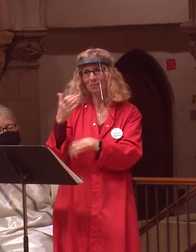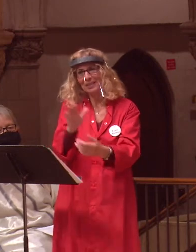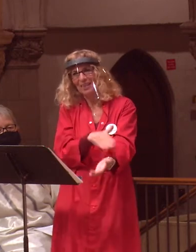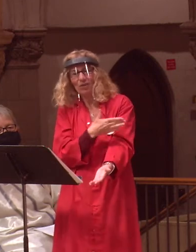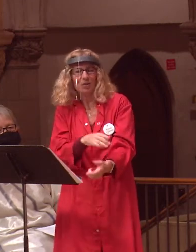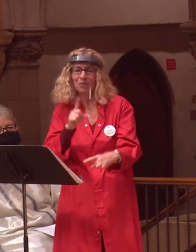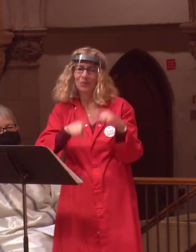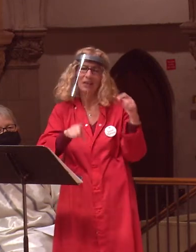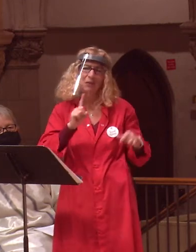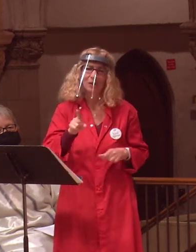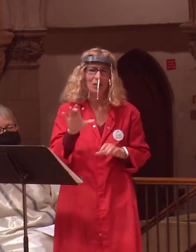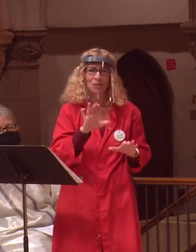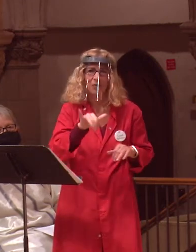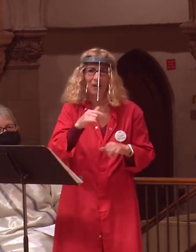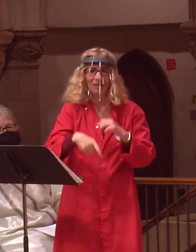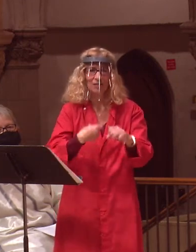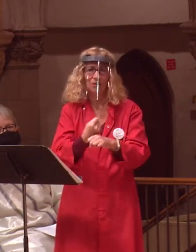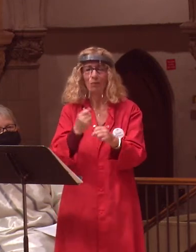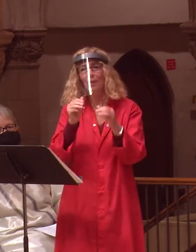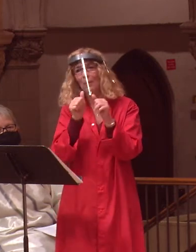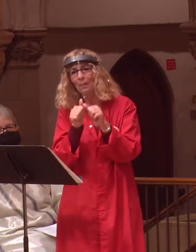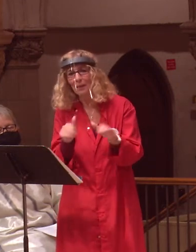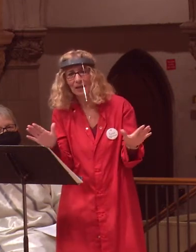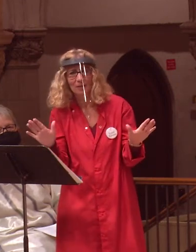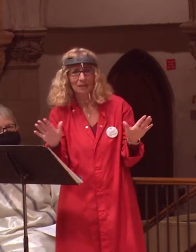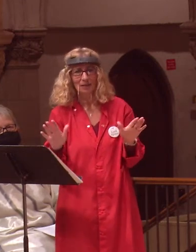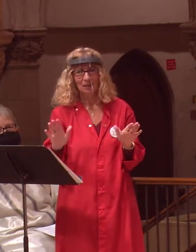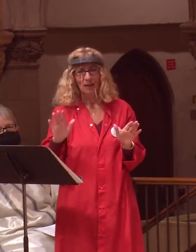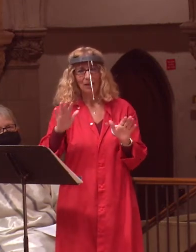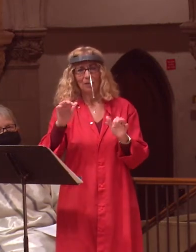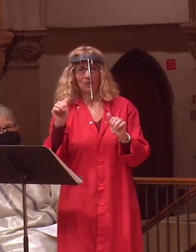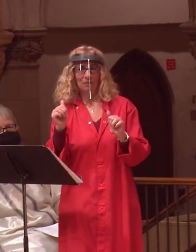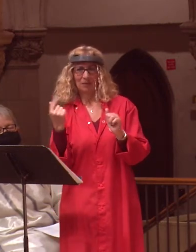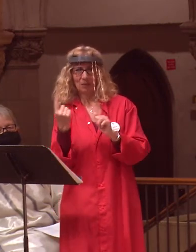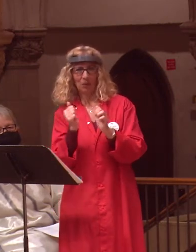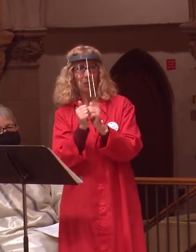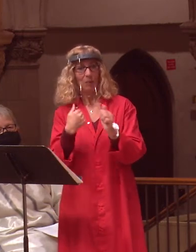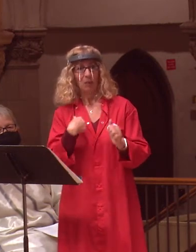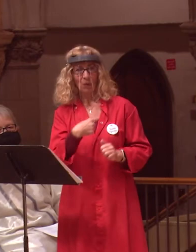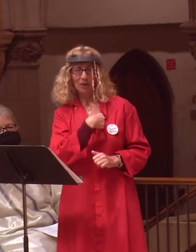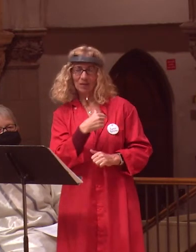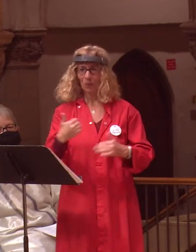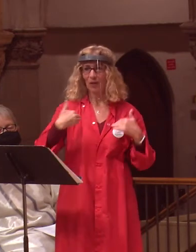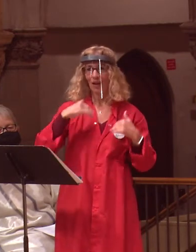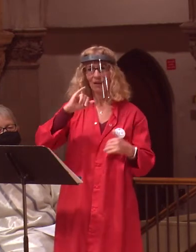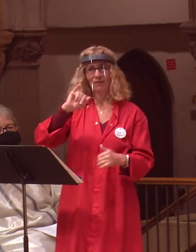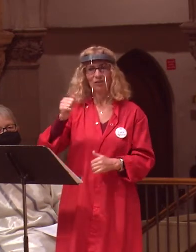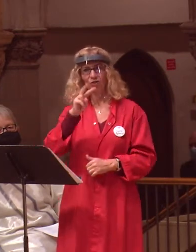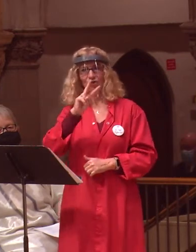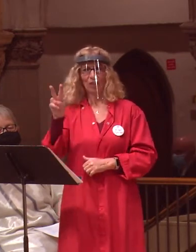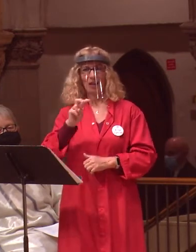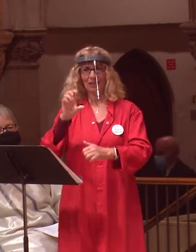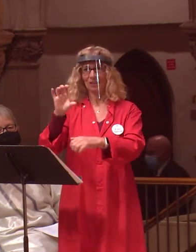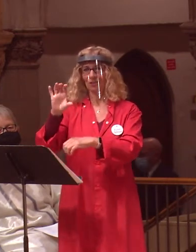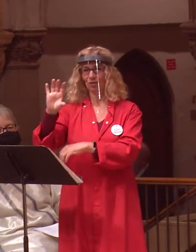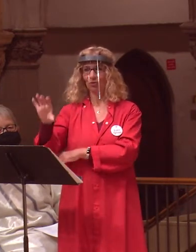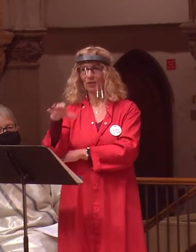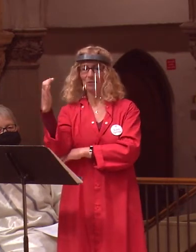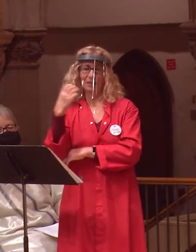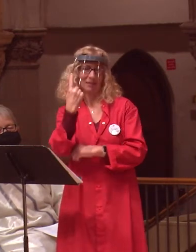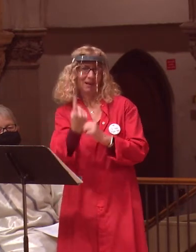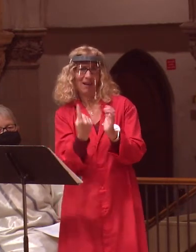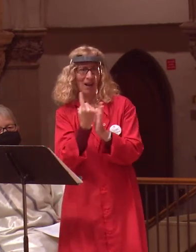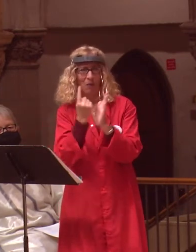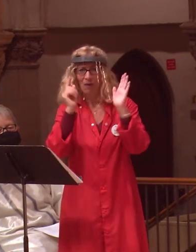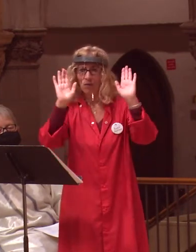that this year, but we're blessed that Bill Cunliffe is going to be with us, and we're going to have Jazz Christmas Matins, an hour of wonderful